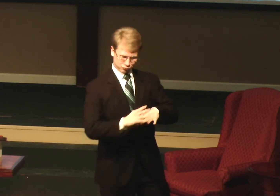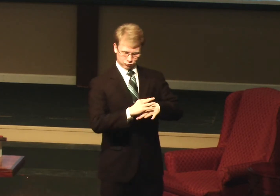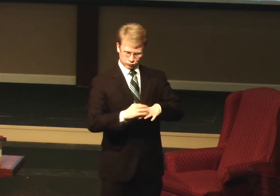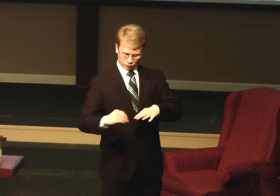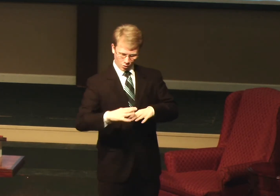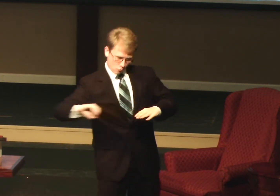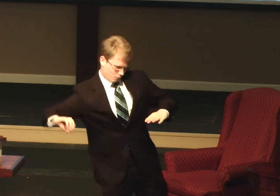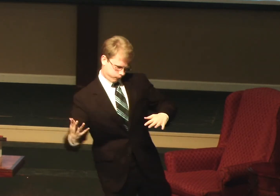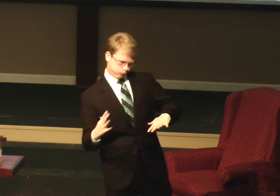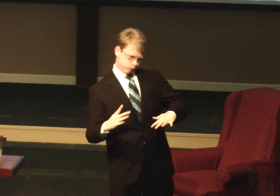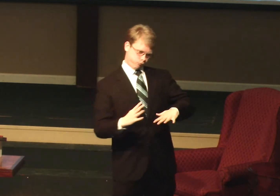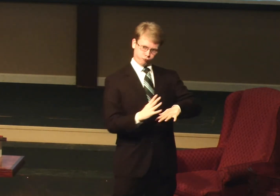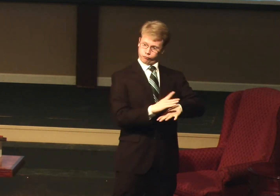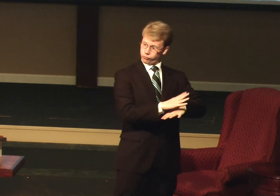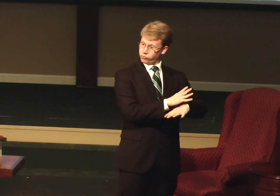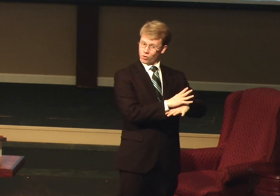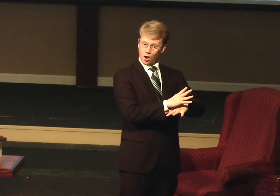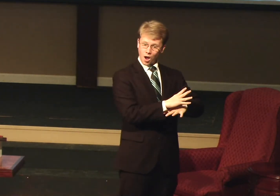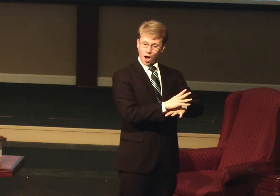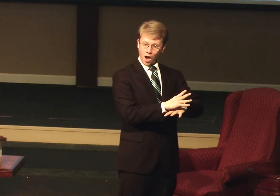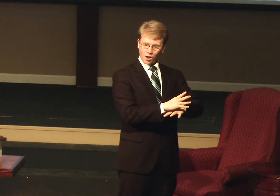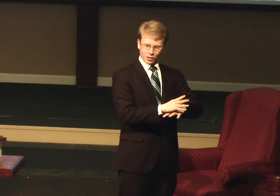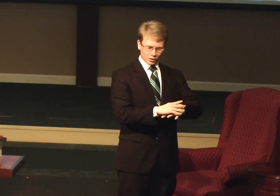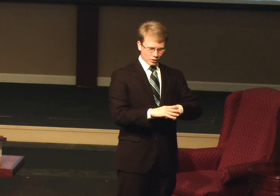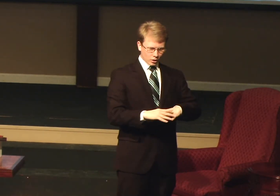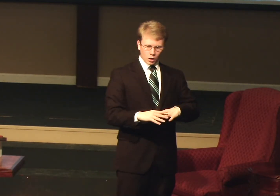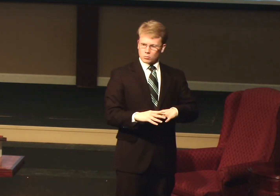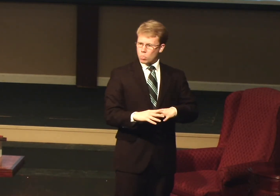strong, eventually the waves are